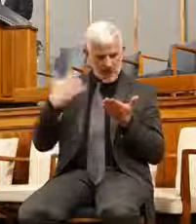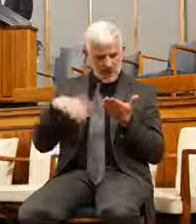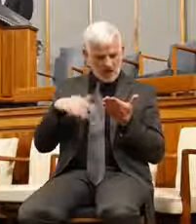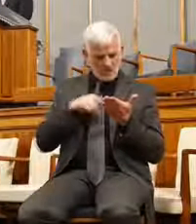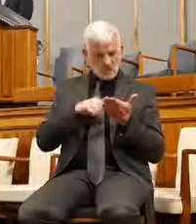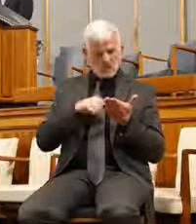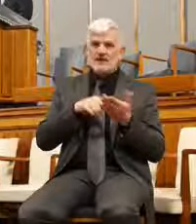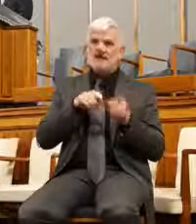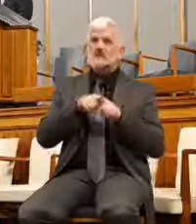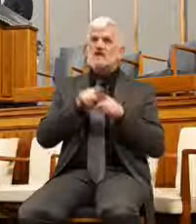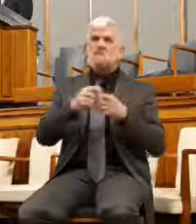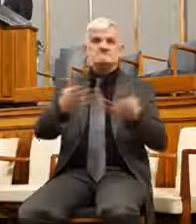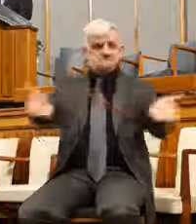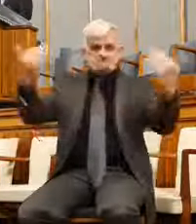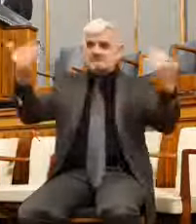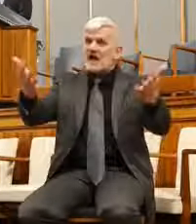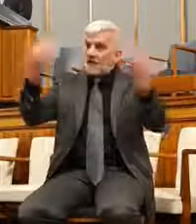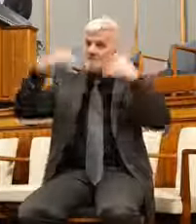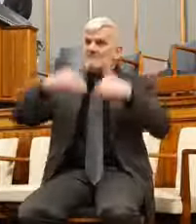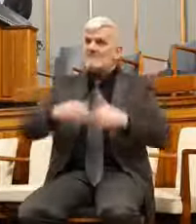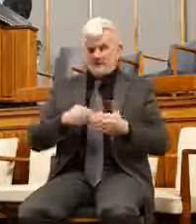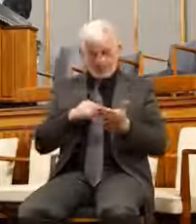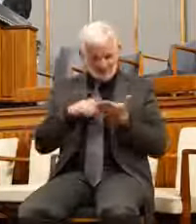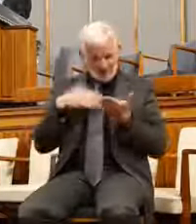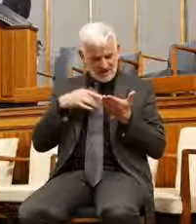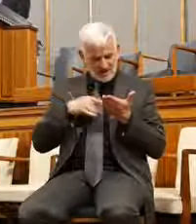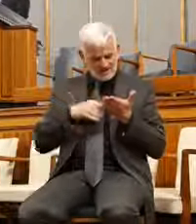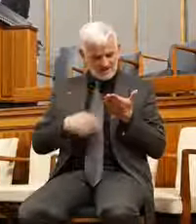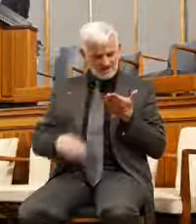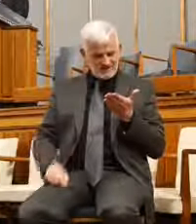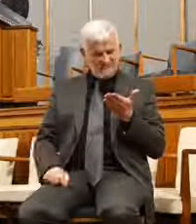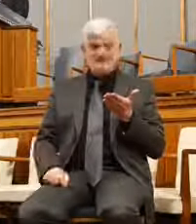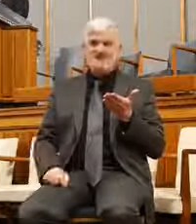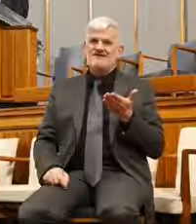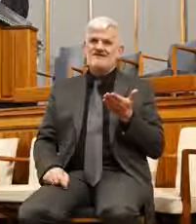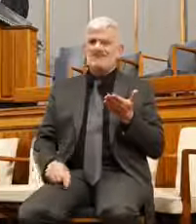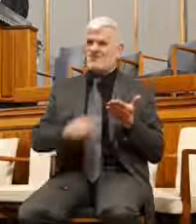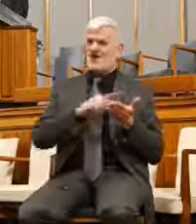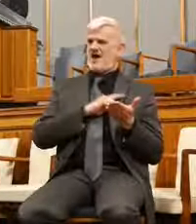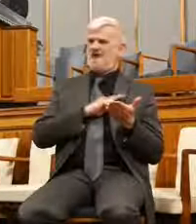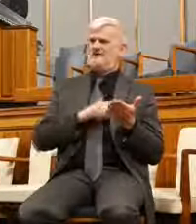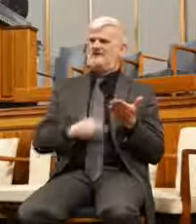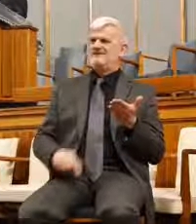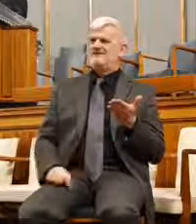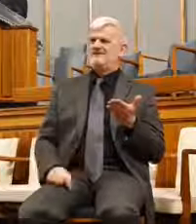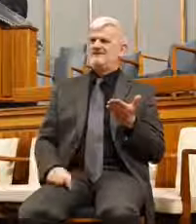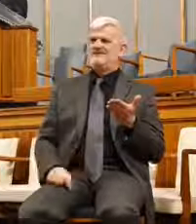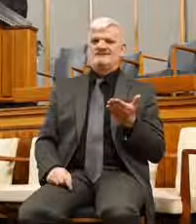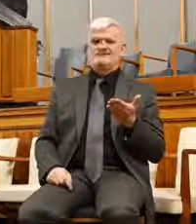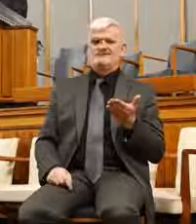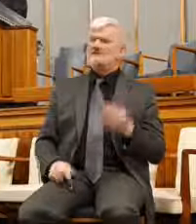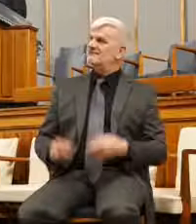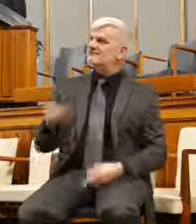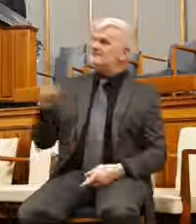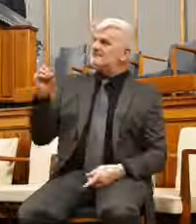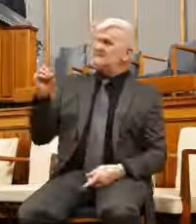It's a remarkable call. The injured party appeals to